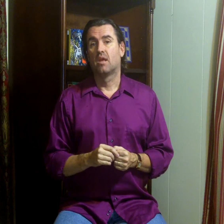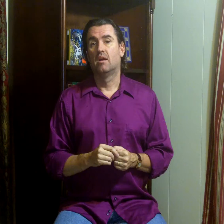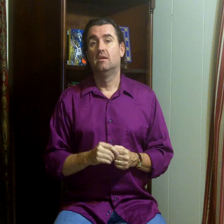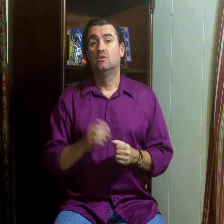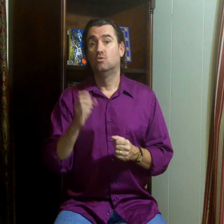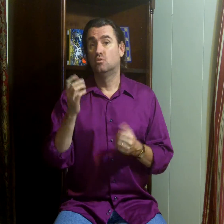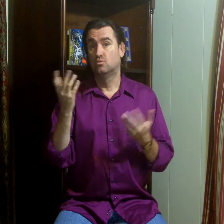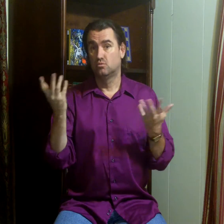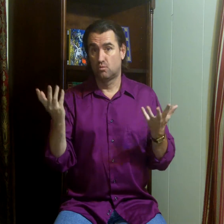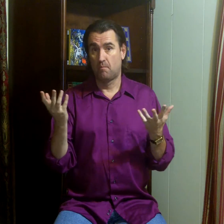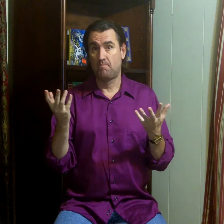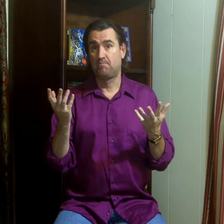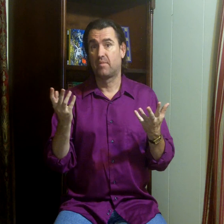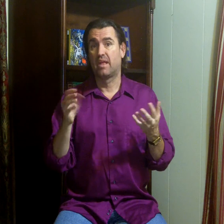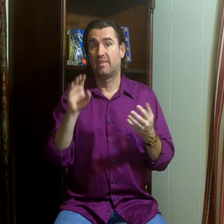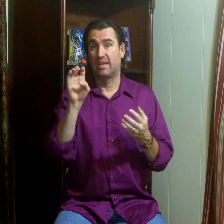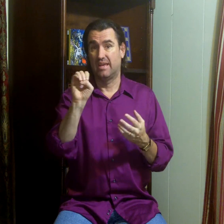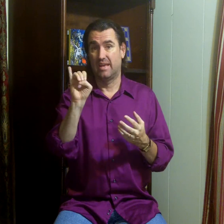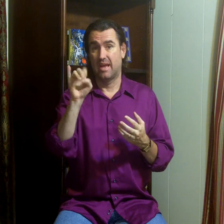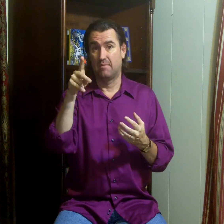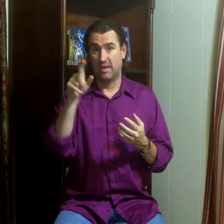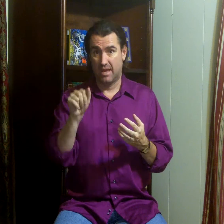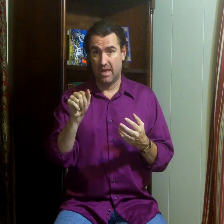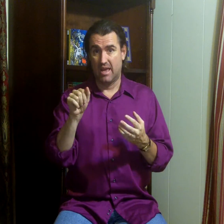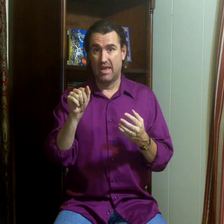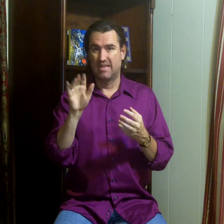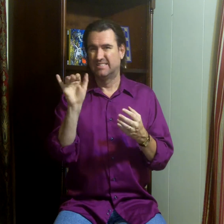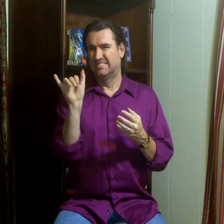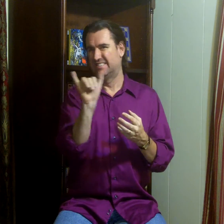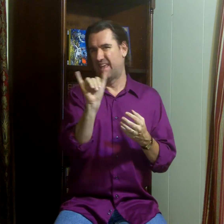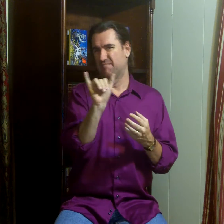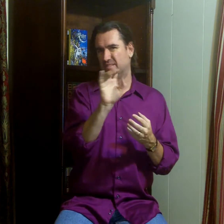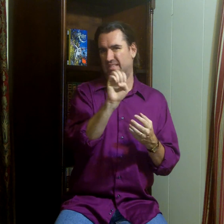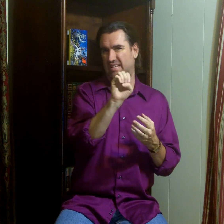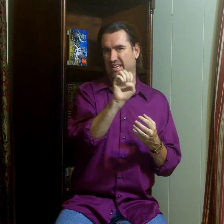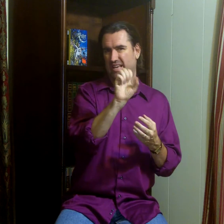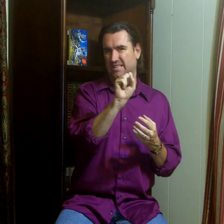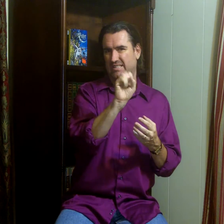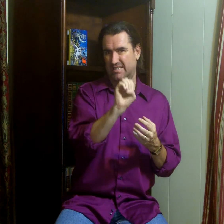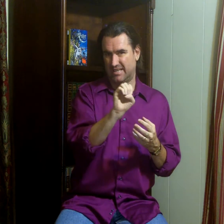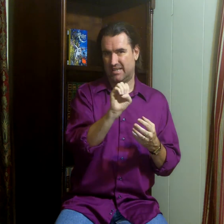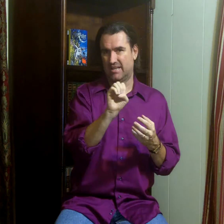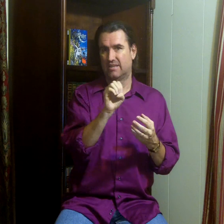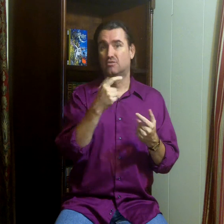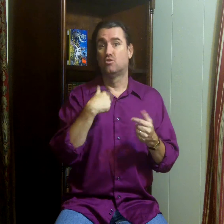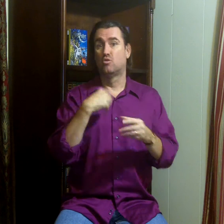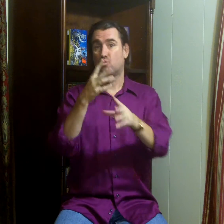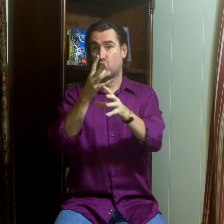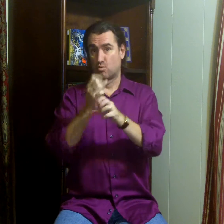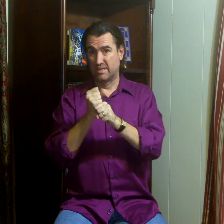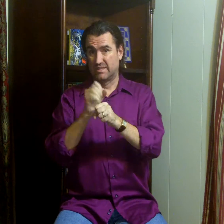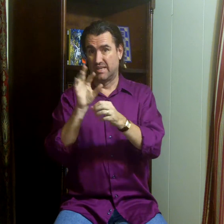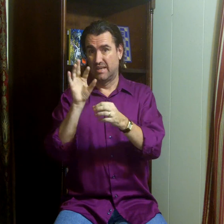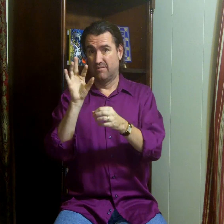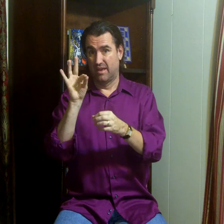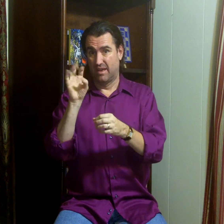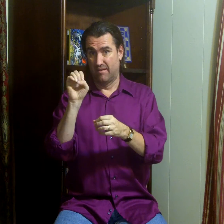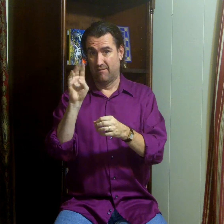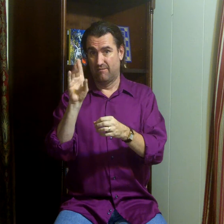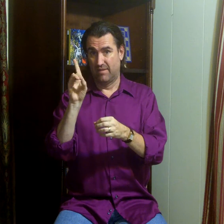So the EIPA test is similar to ESSE in that you'll get a detailed packet of feedback which you'll be able to use